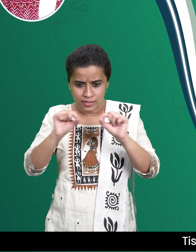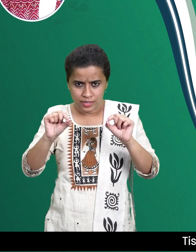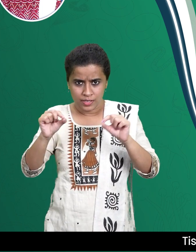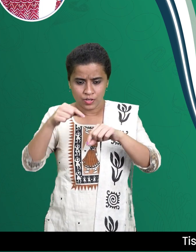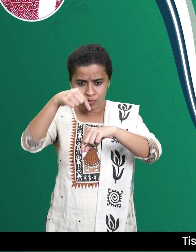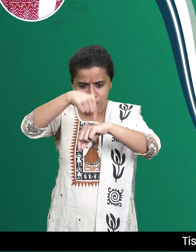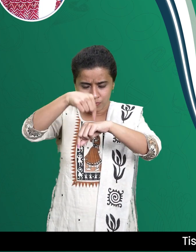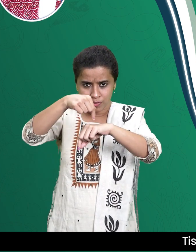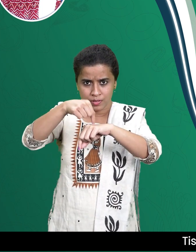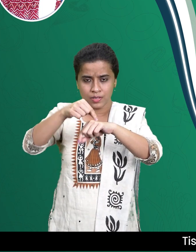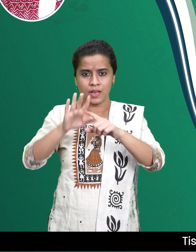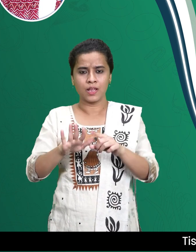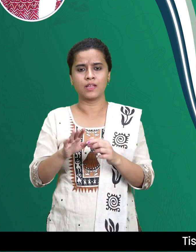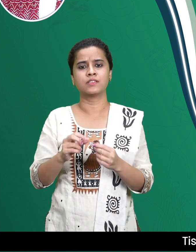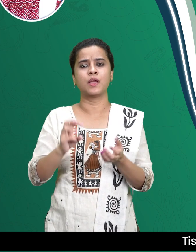manifestations